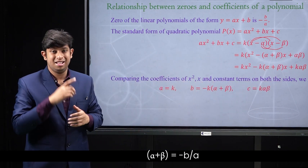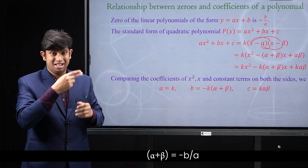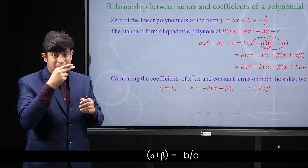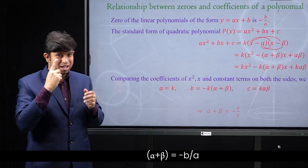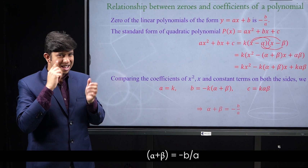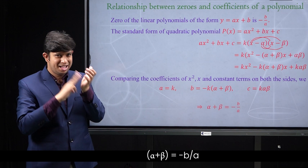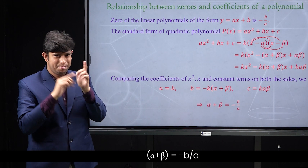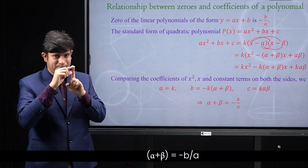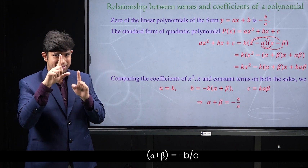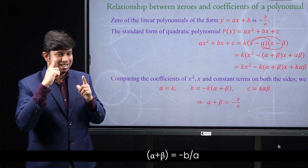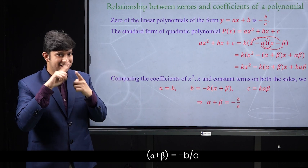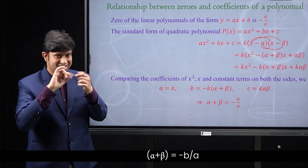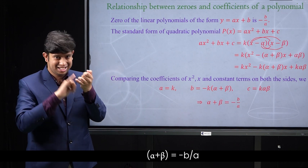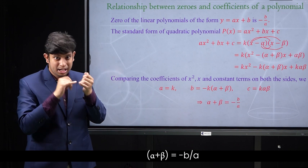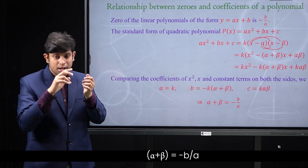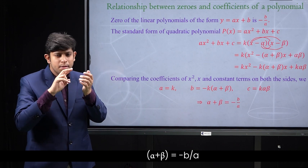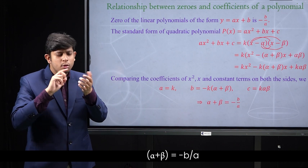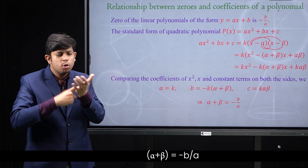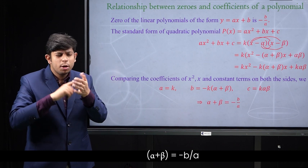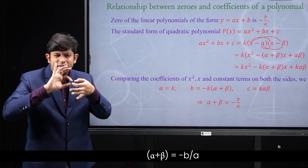This implies alpha plus beta is equal to minus b by a